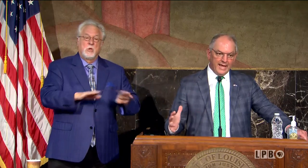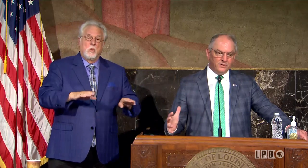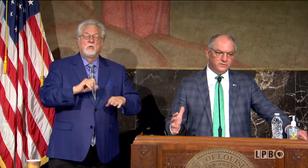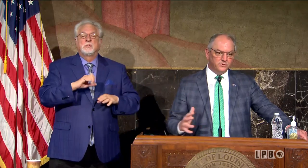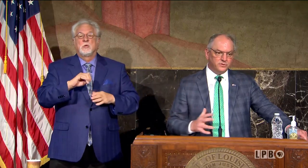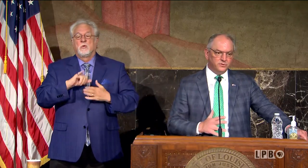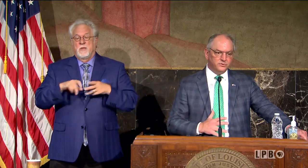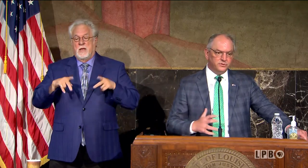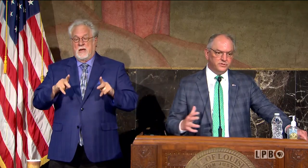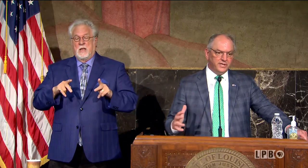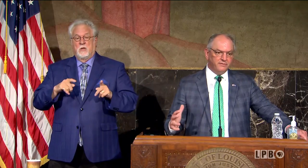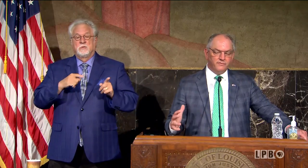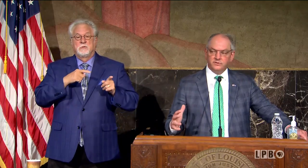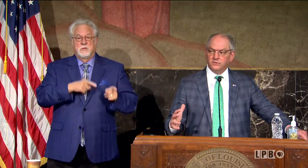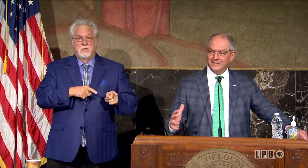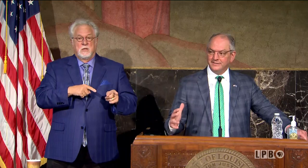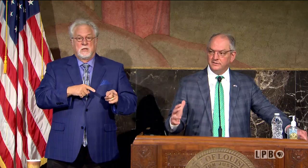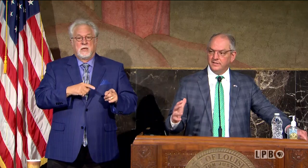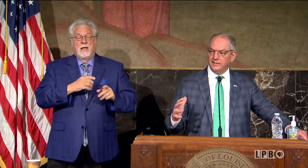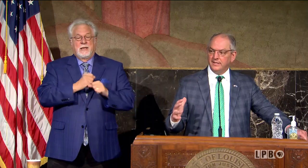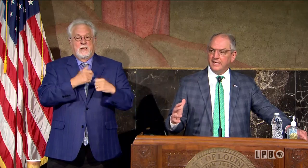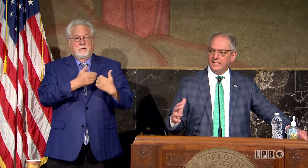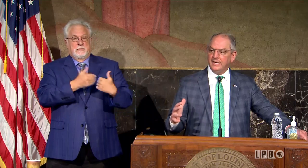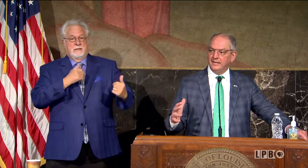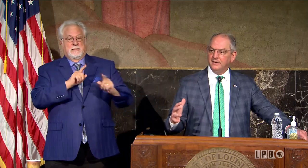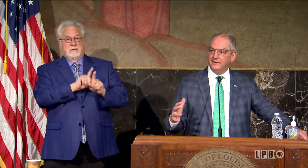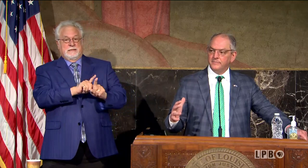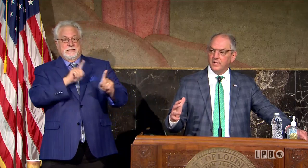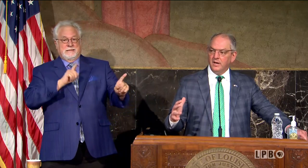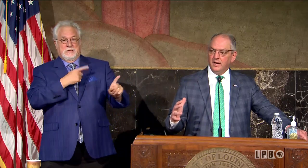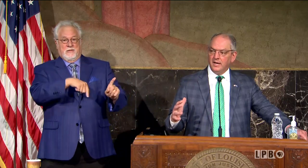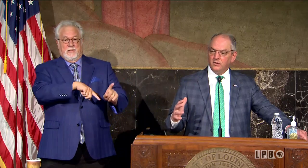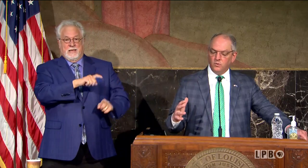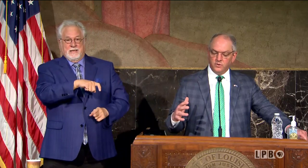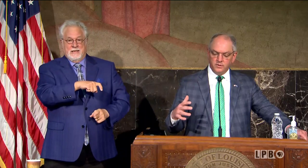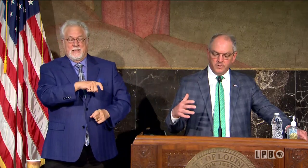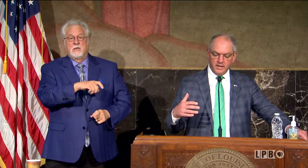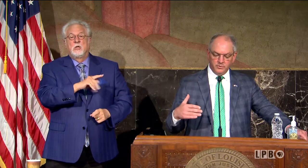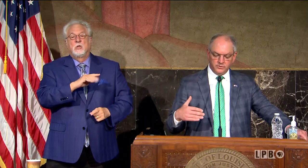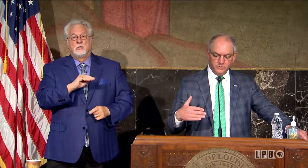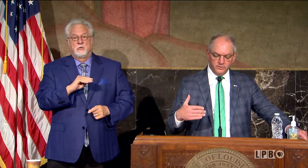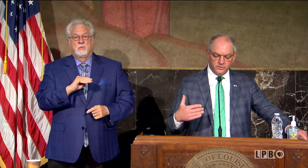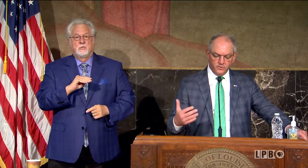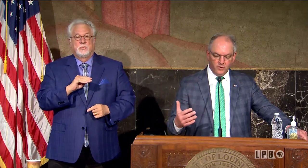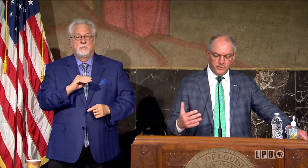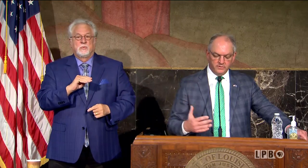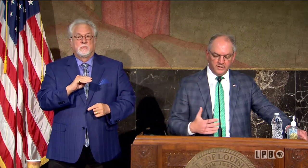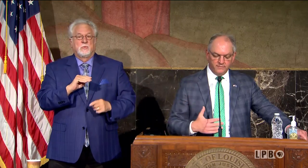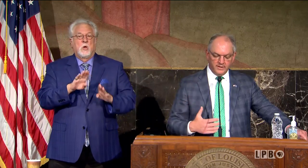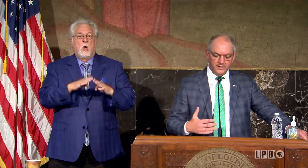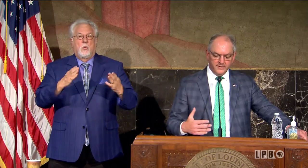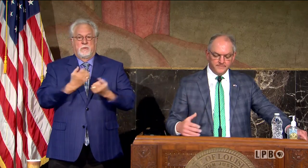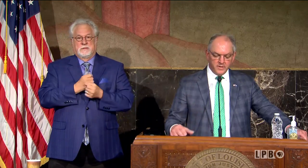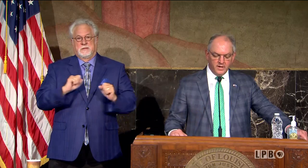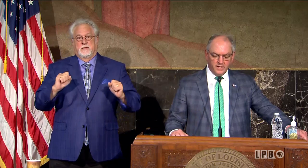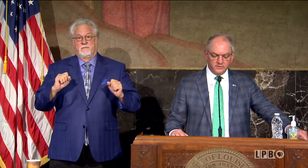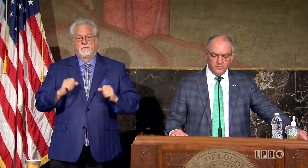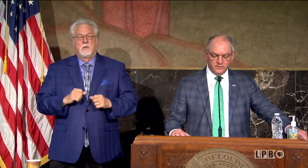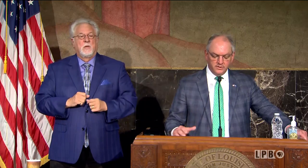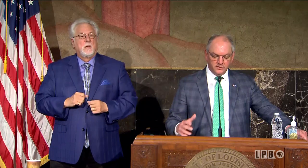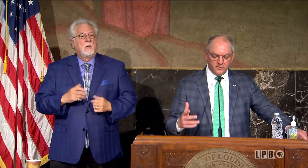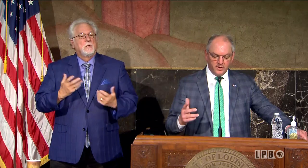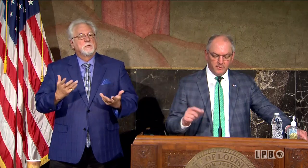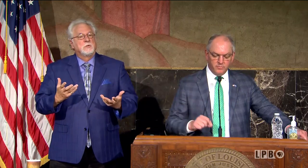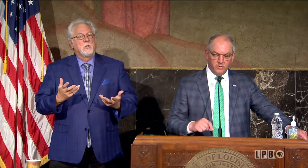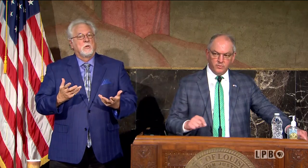that allows those schools to achieve the physical distancing that they need in order to be able to open safely.